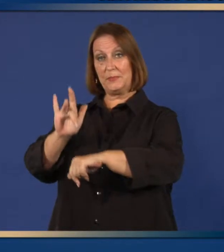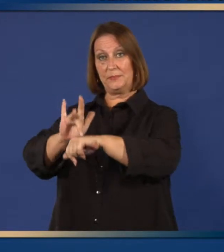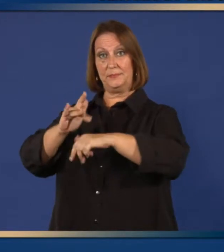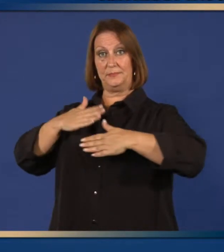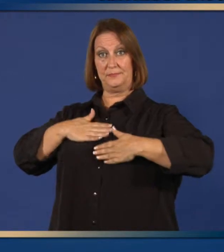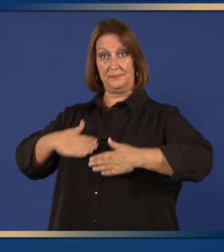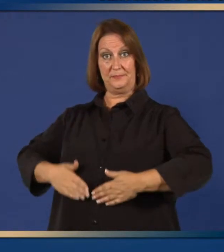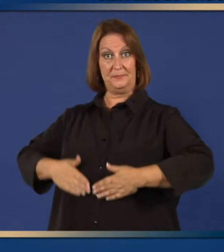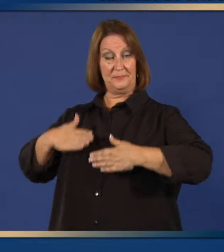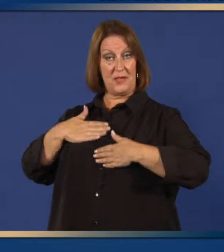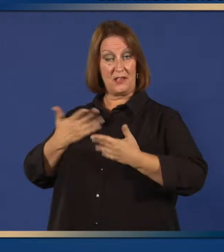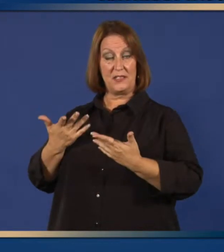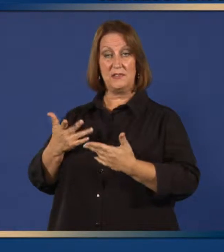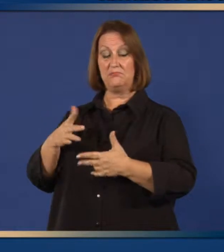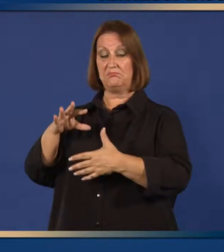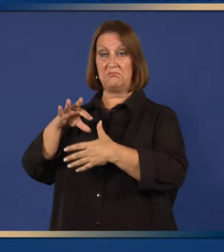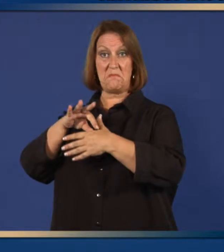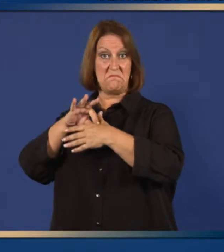meat,